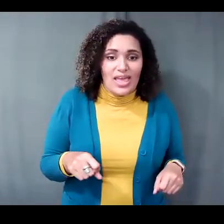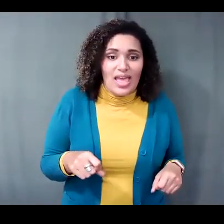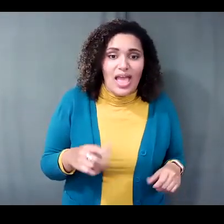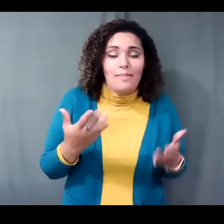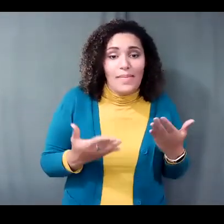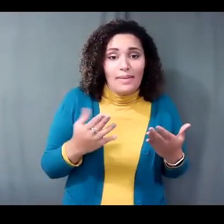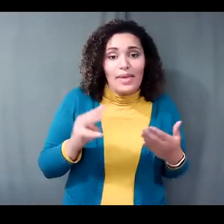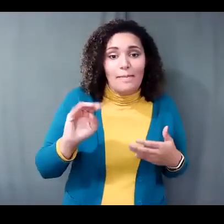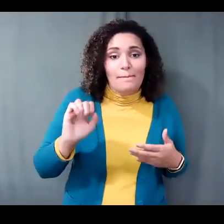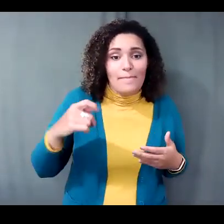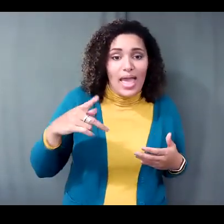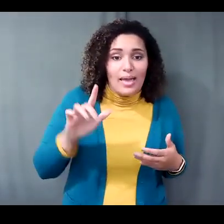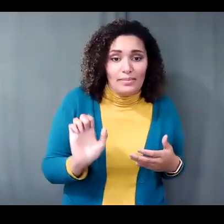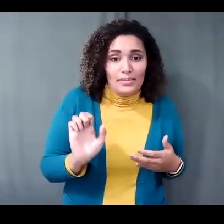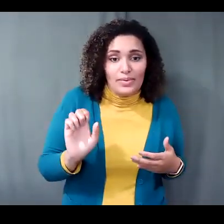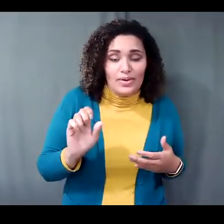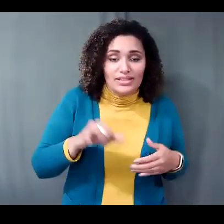cheeses. So you really can have a